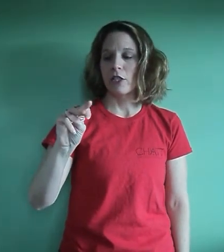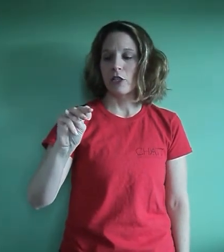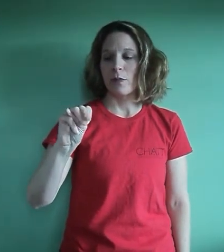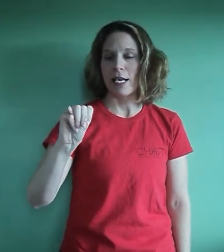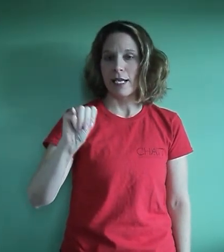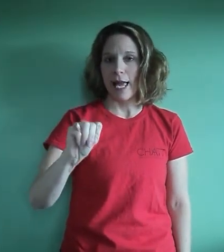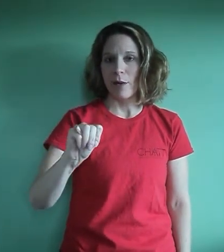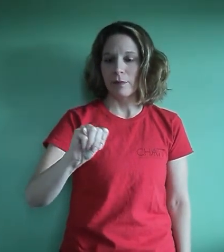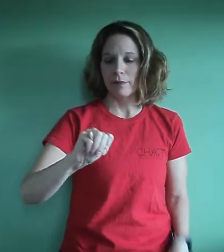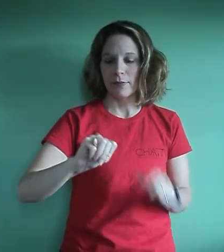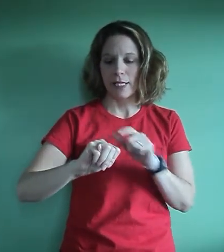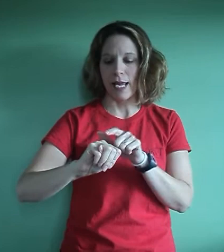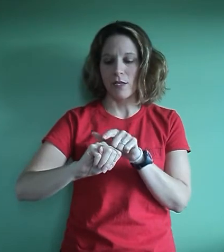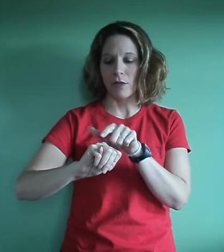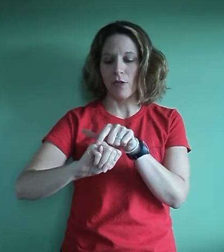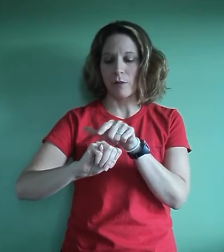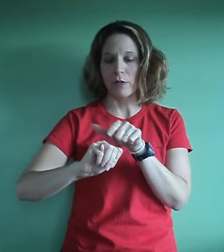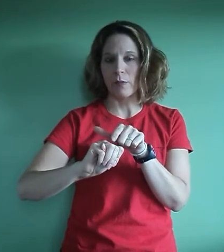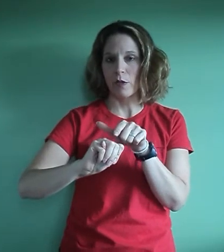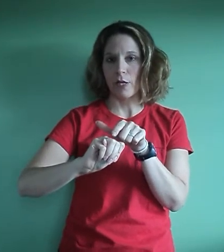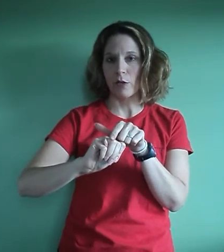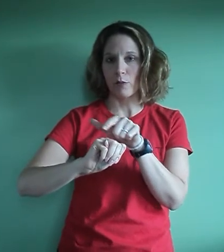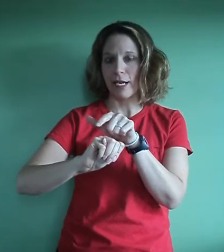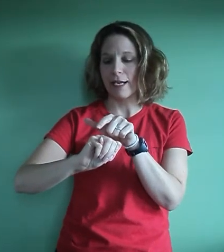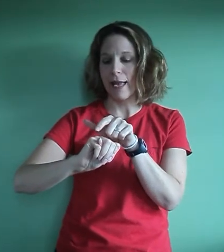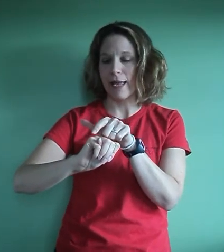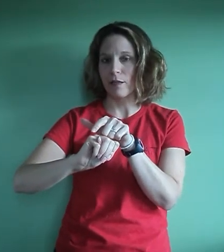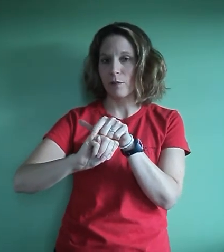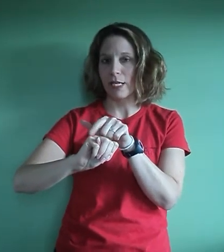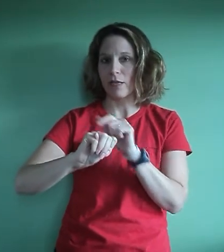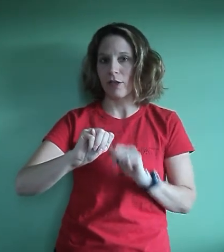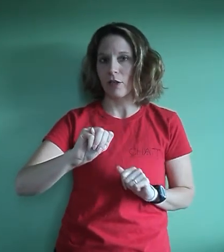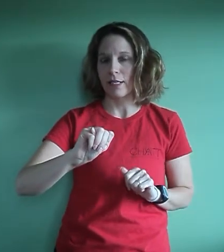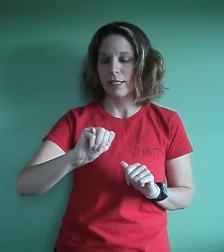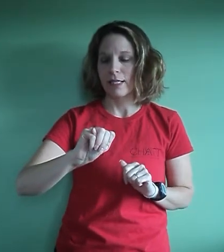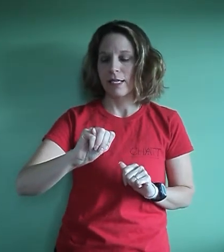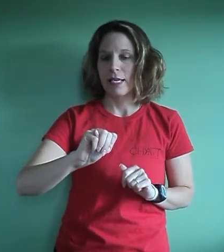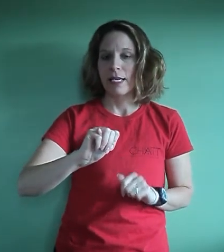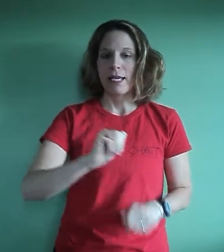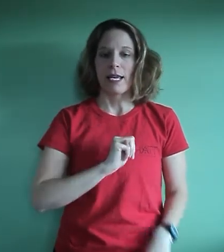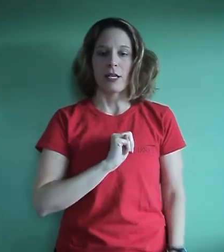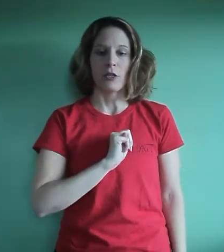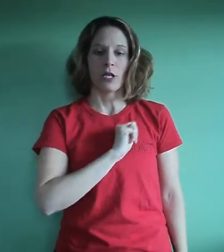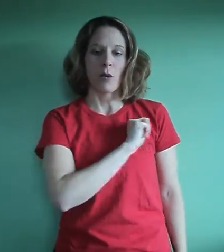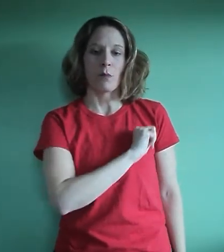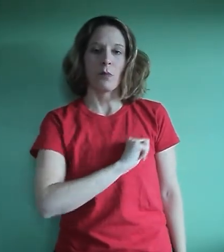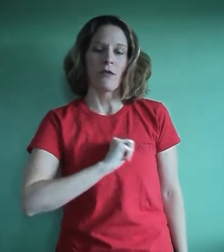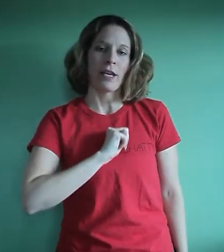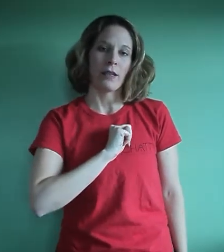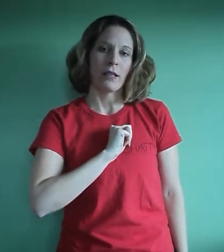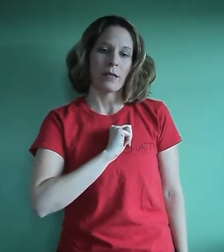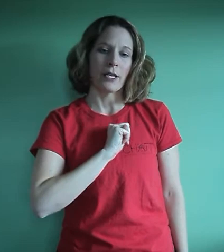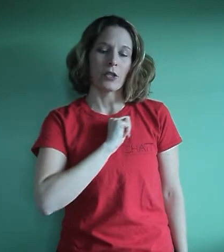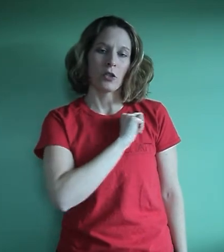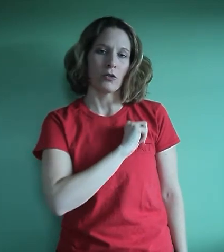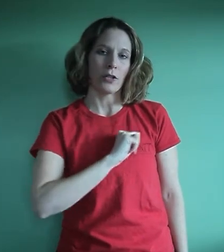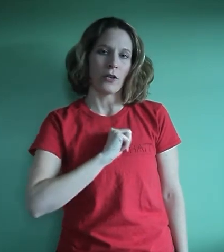you're going to make an M. Again, your thumb goes in between your ring and pinky finger. And you're going to move it in a circle near your